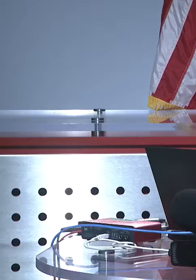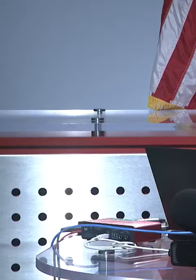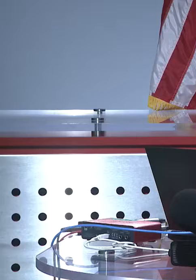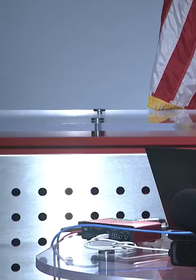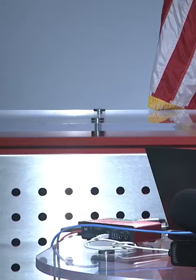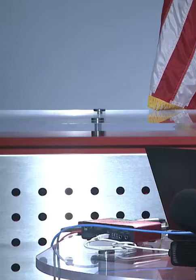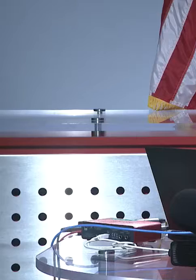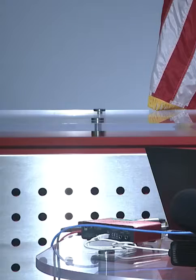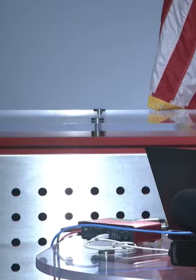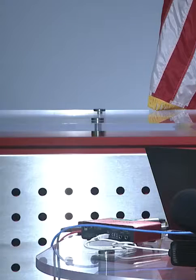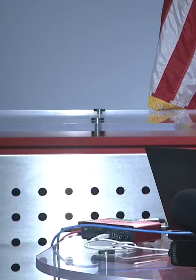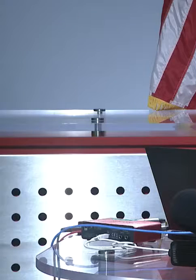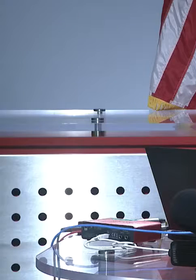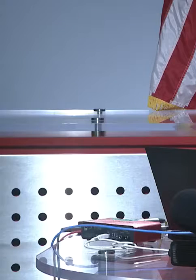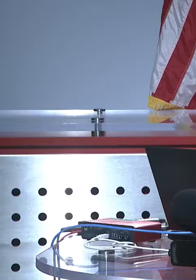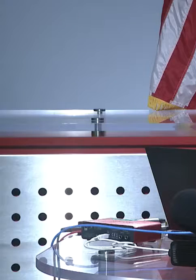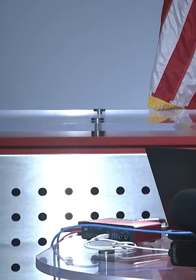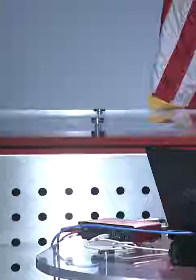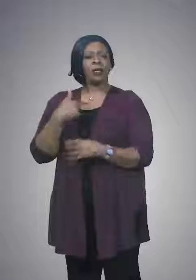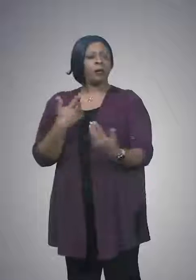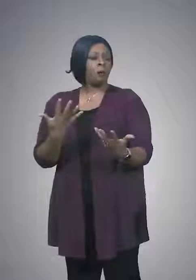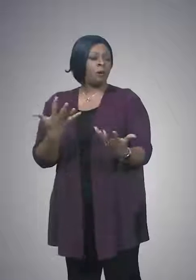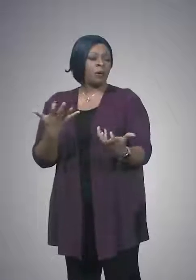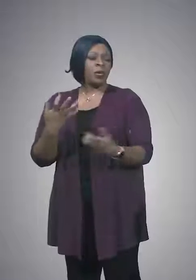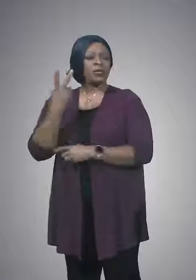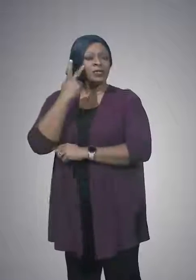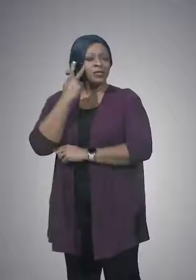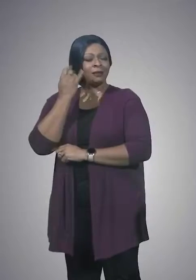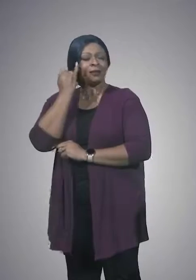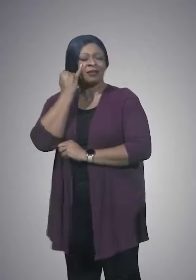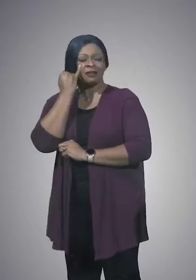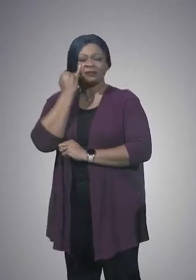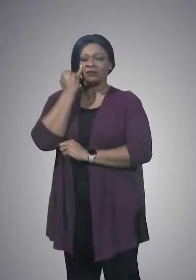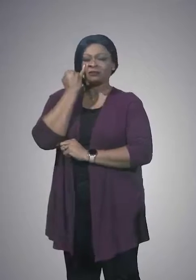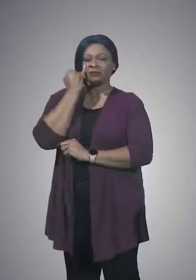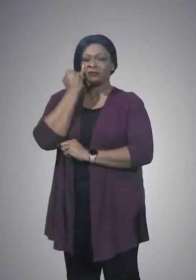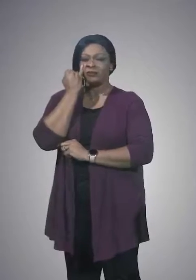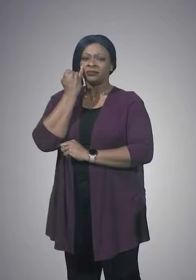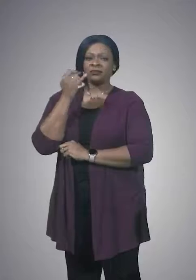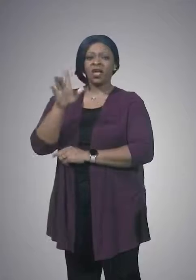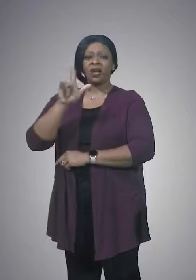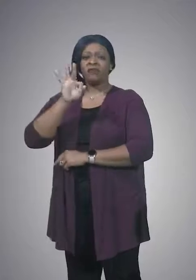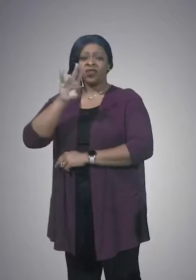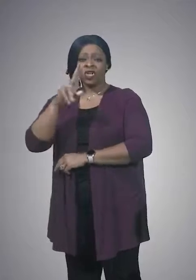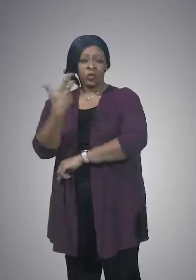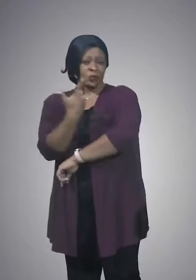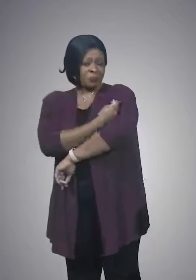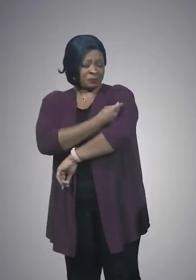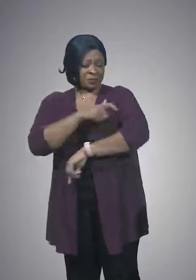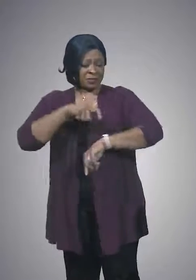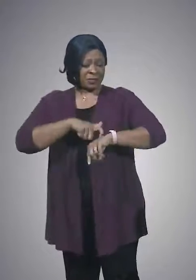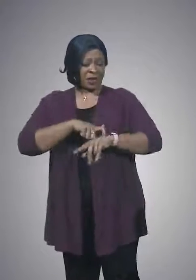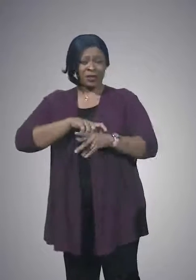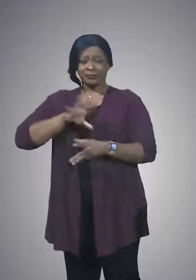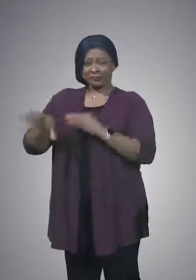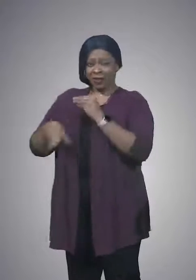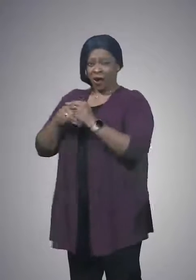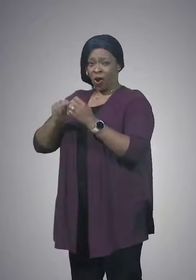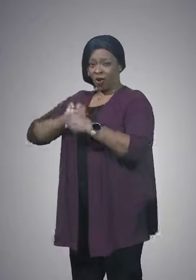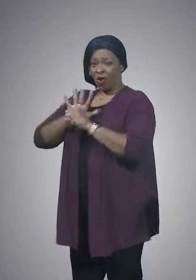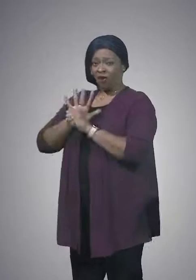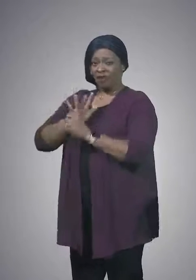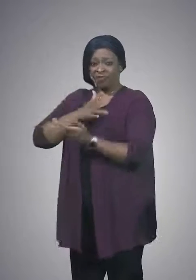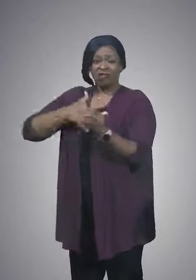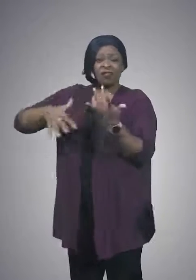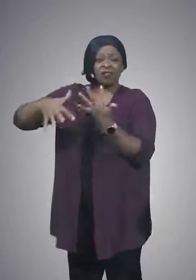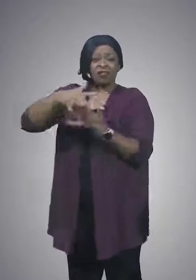Good afternoon. I wanted to see if it's flu season in addition to COVID going around. Is there